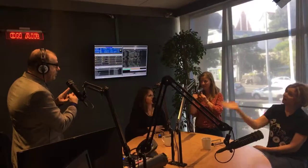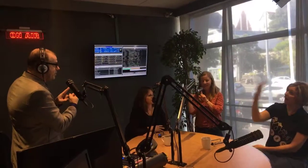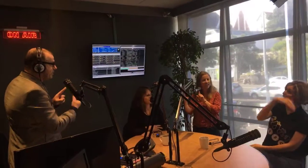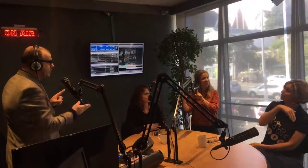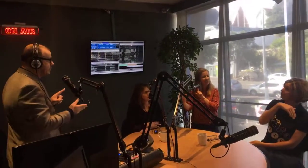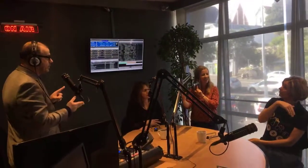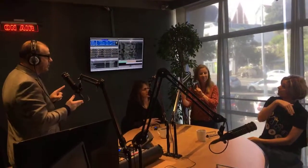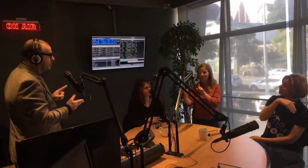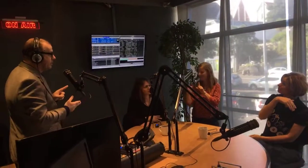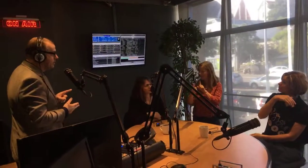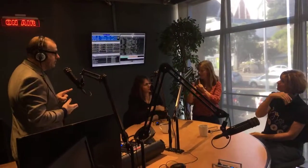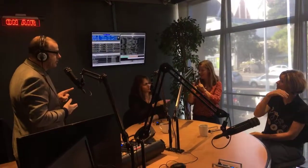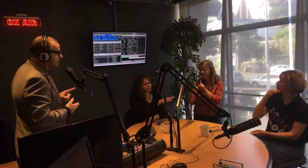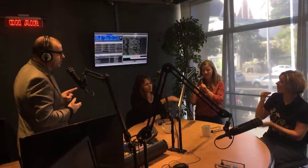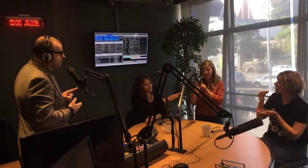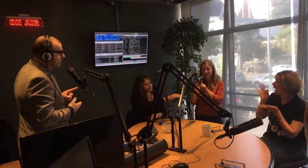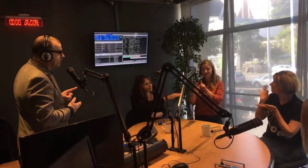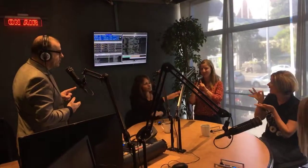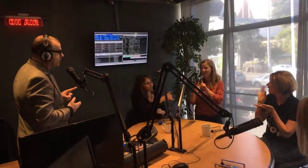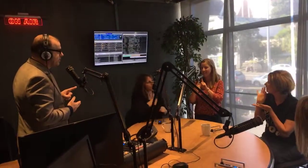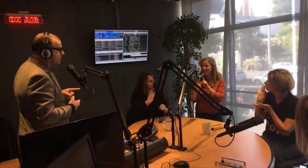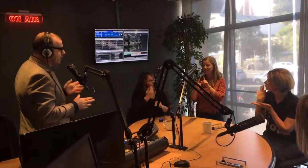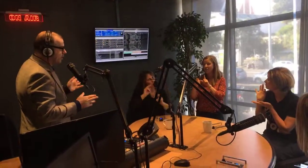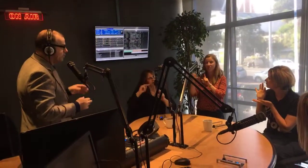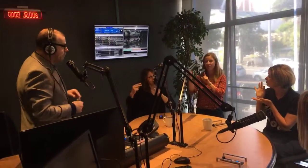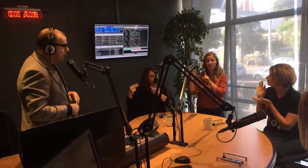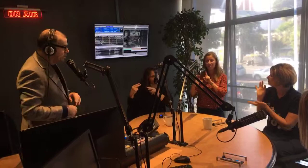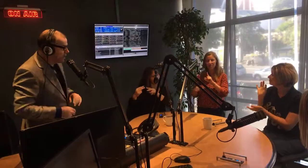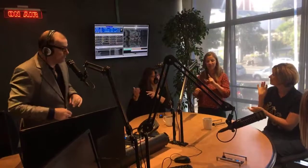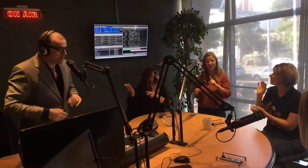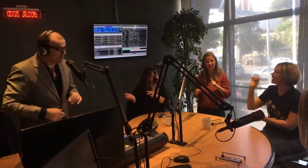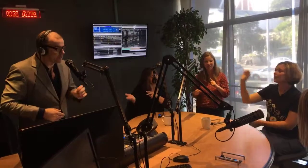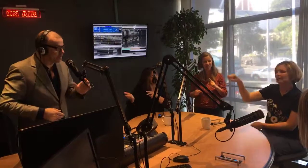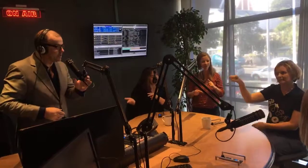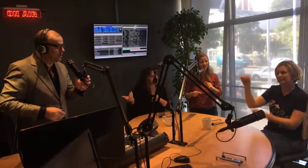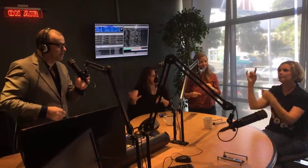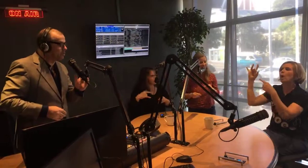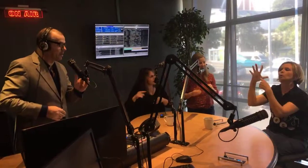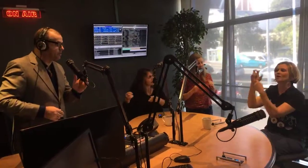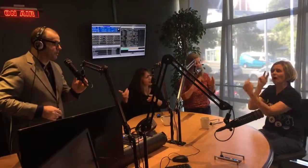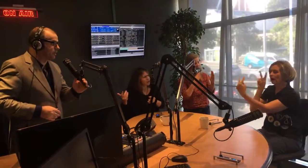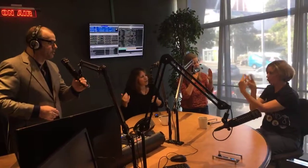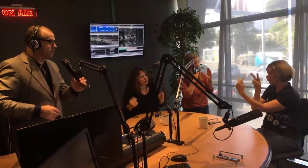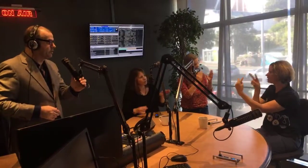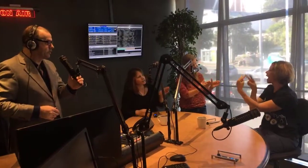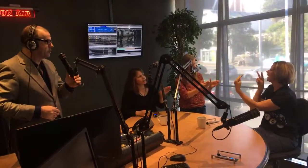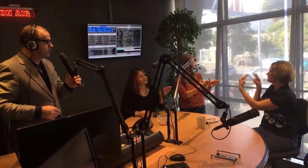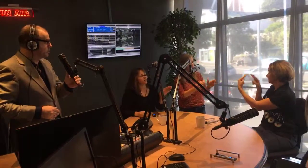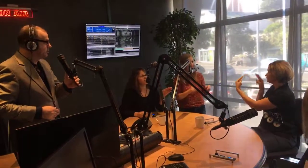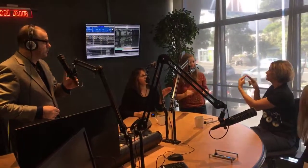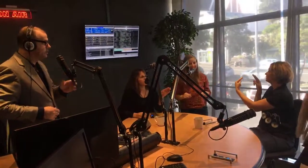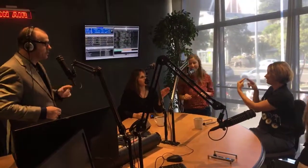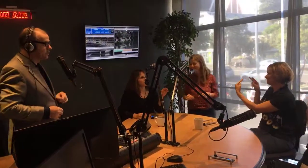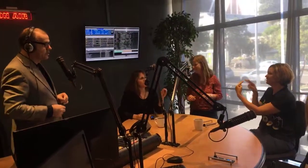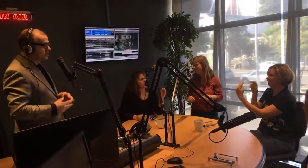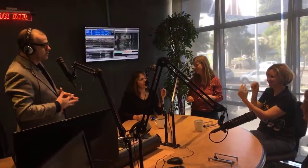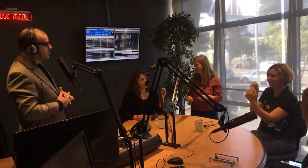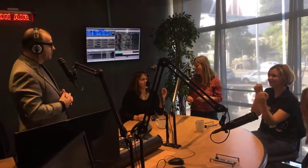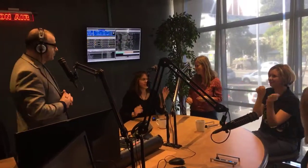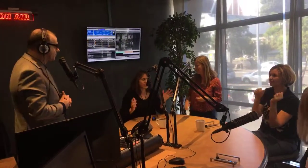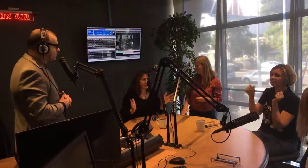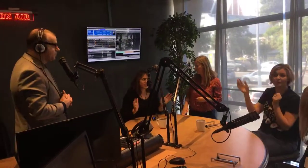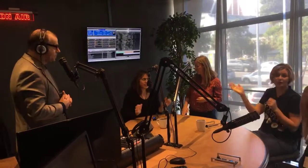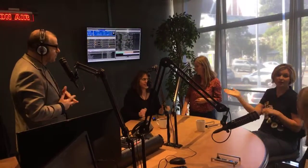Okay. It's funny, I keep looking to Andrew to do this, and No, actually no. you don't know what you're doing. I've absolutely so no idea I what need I'm to doing. look to Well, Victoria. can I just say actually that